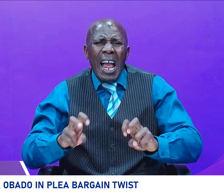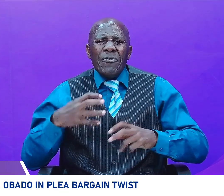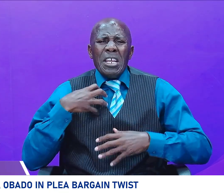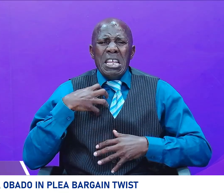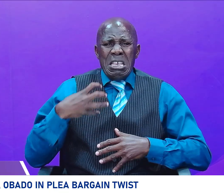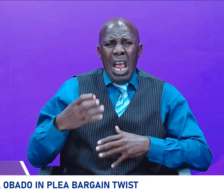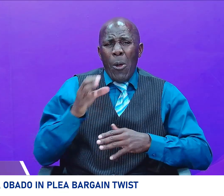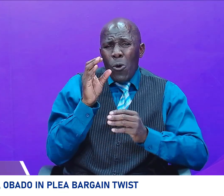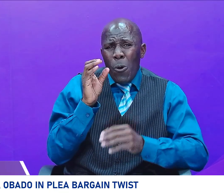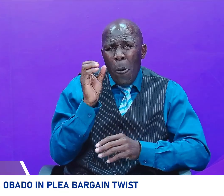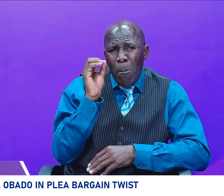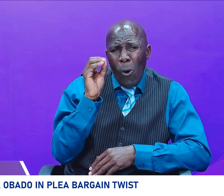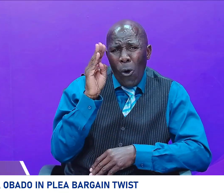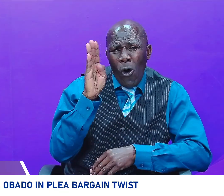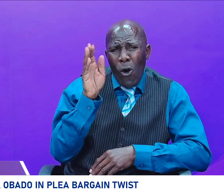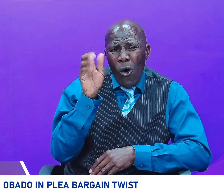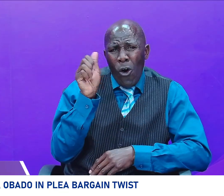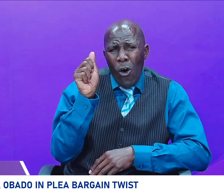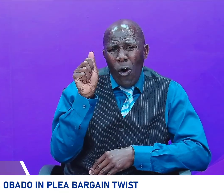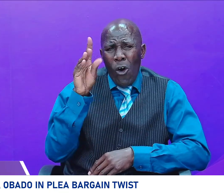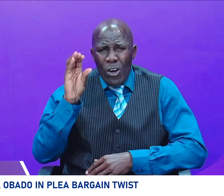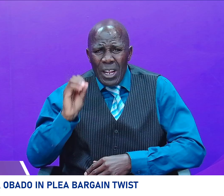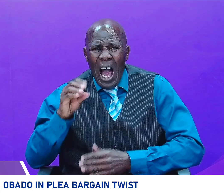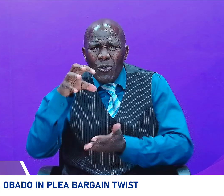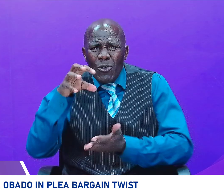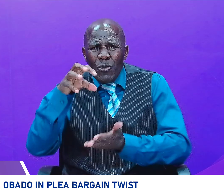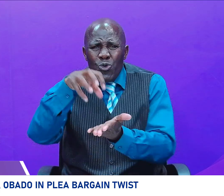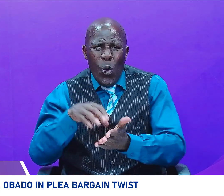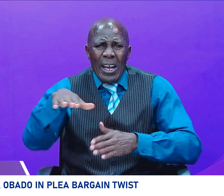or continue to full trial.